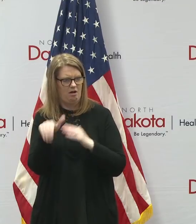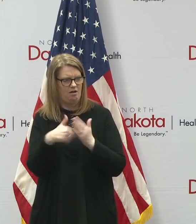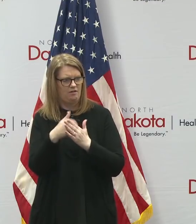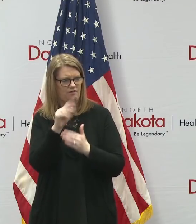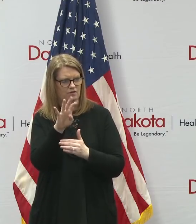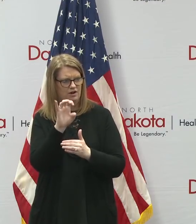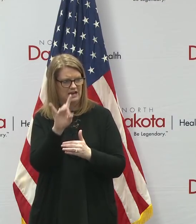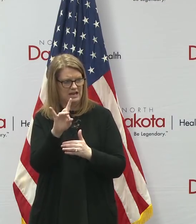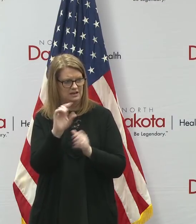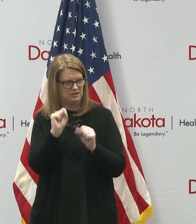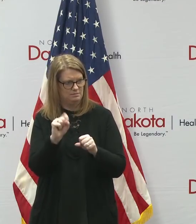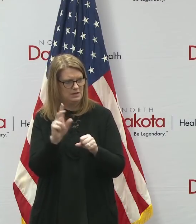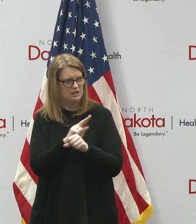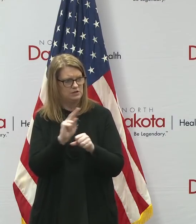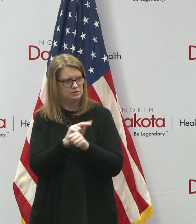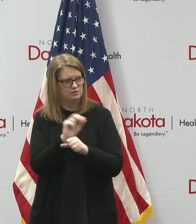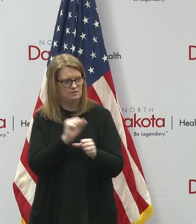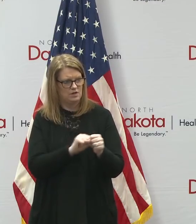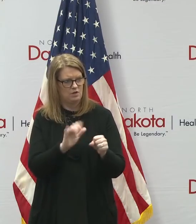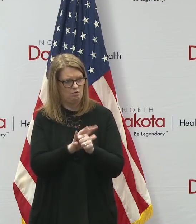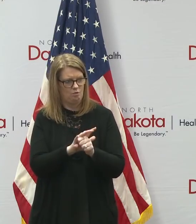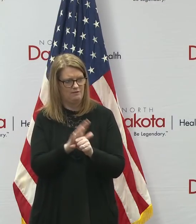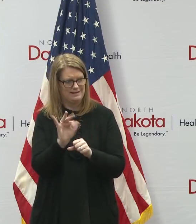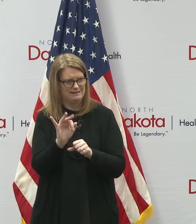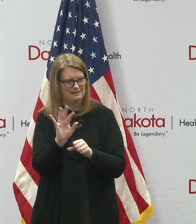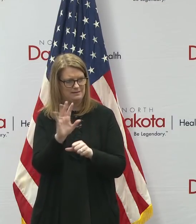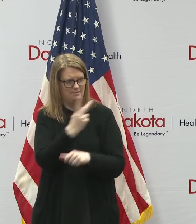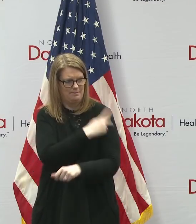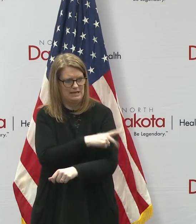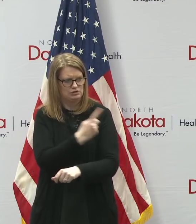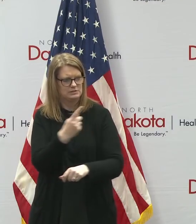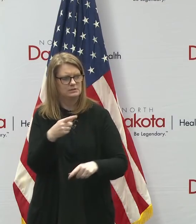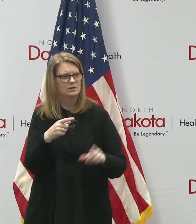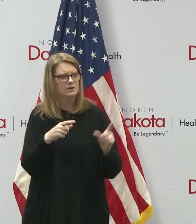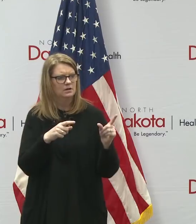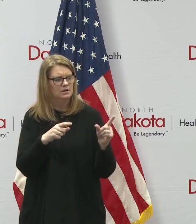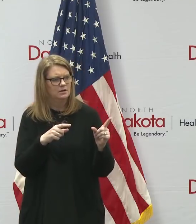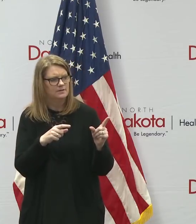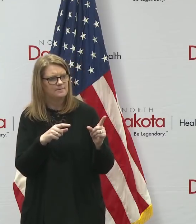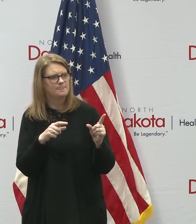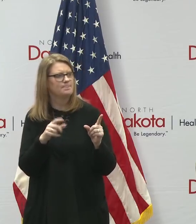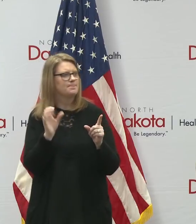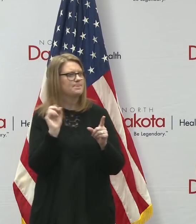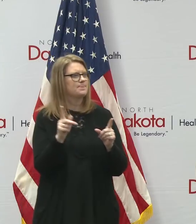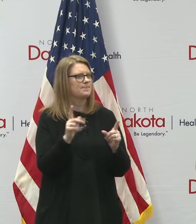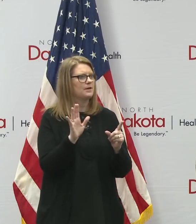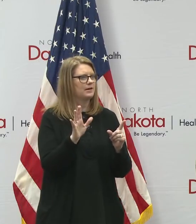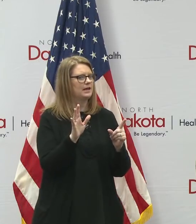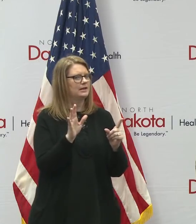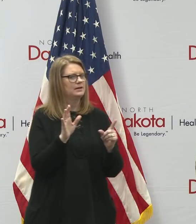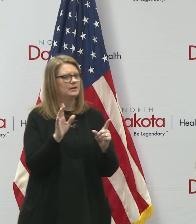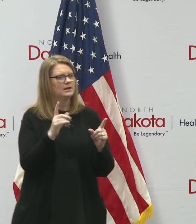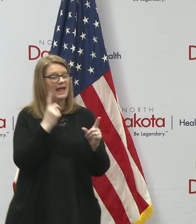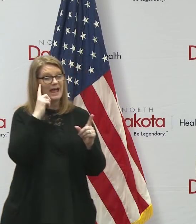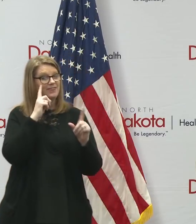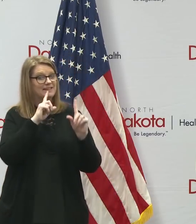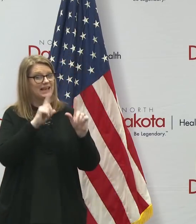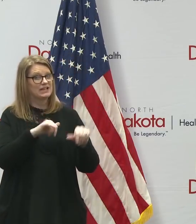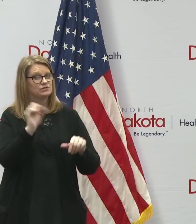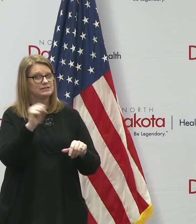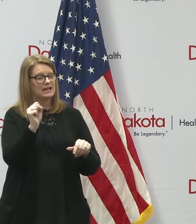be deployed for use on COVID-19 patients? Okay, I'll take a stab at this. I think the answer is